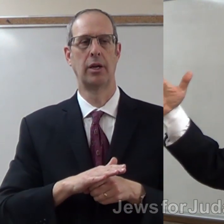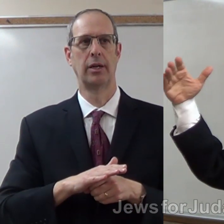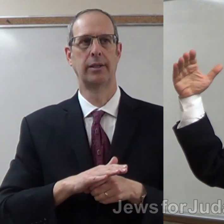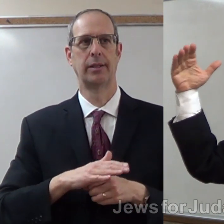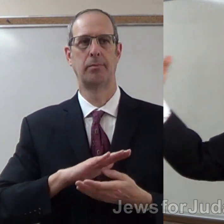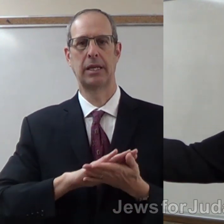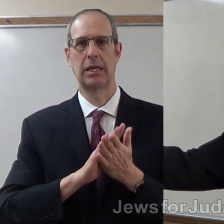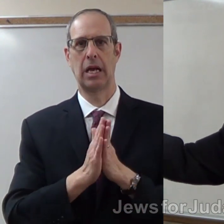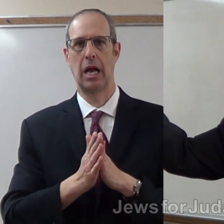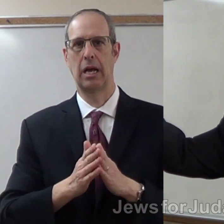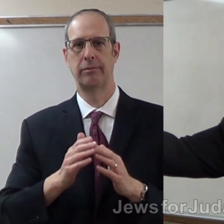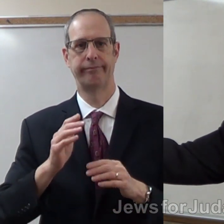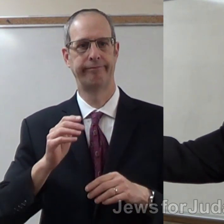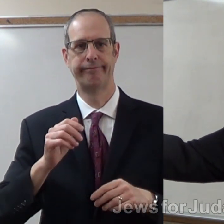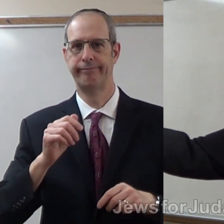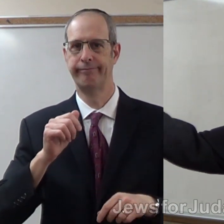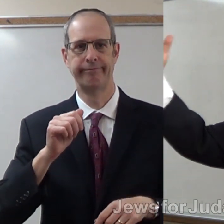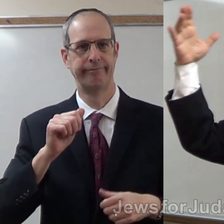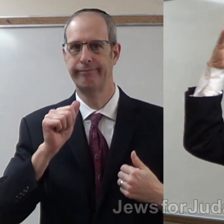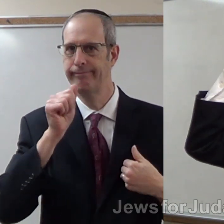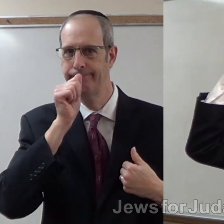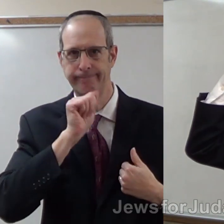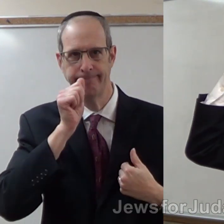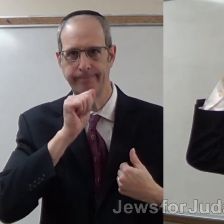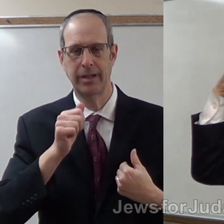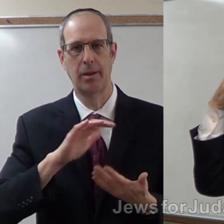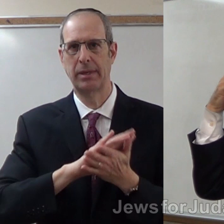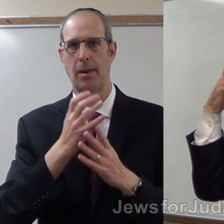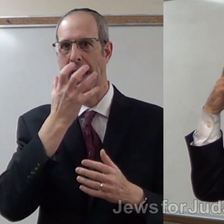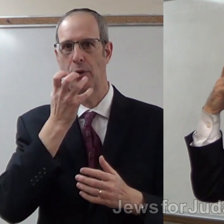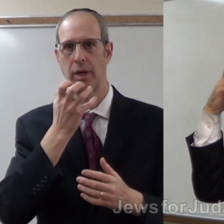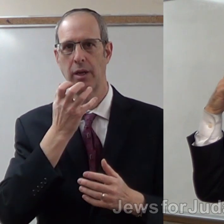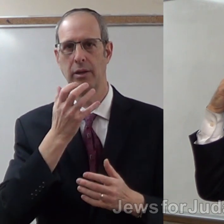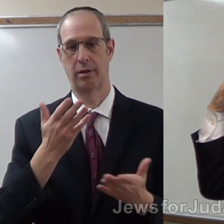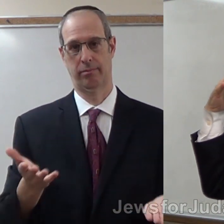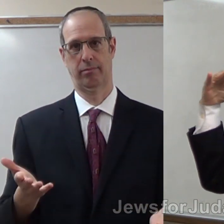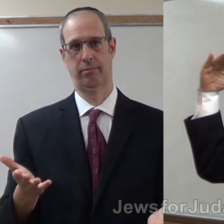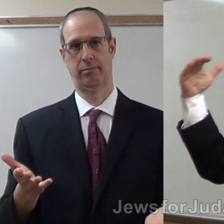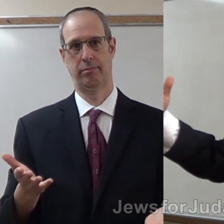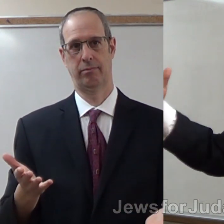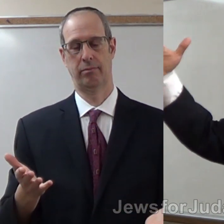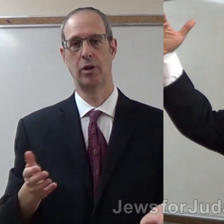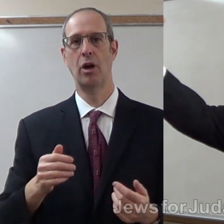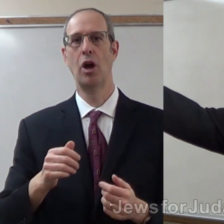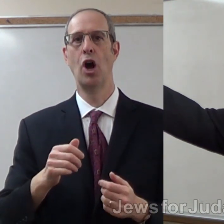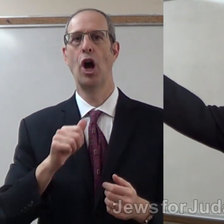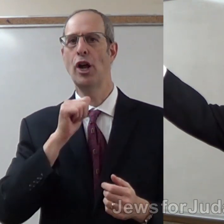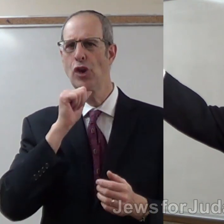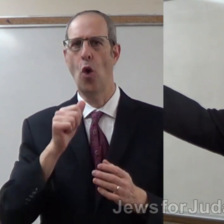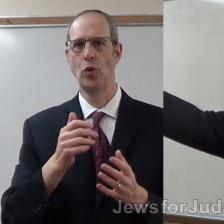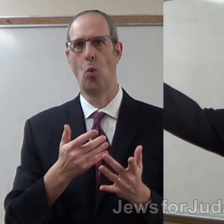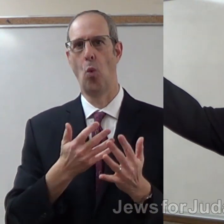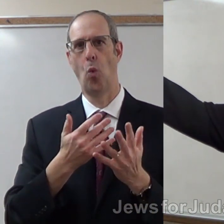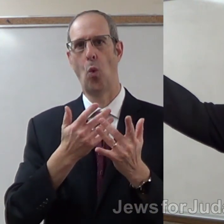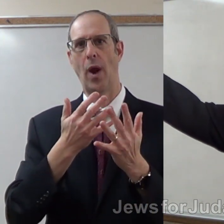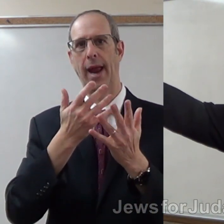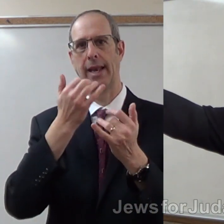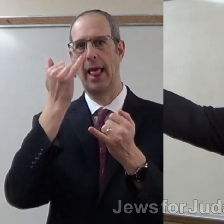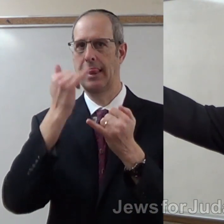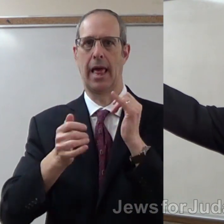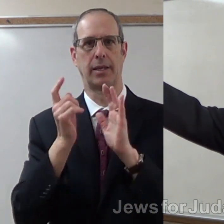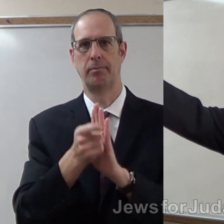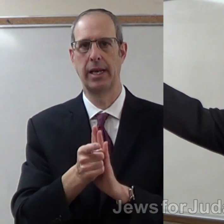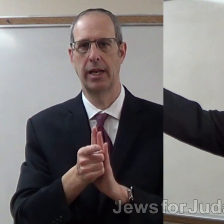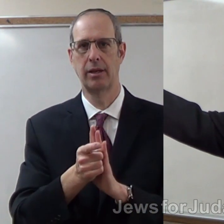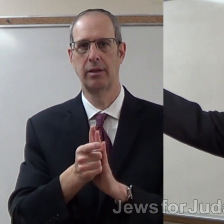upset and impatient and angry. So be smart and don't wait until the last